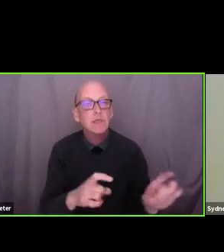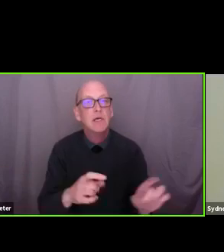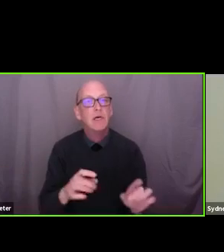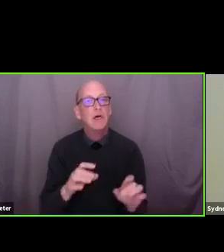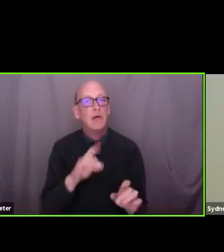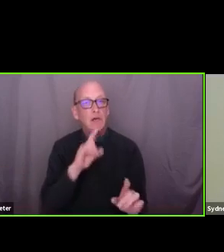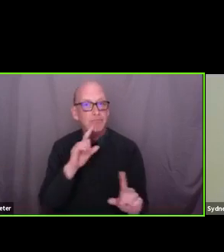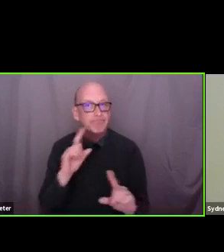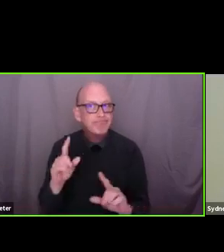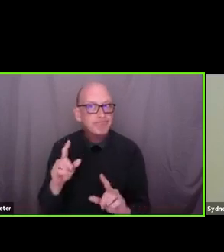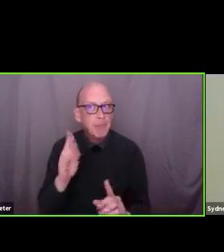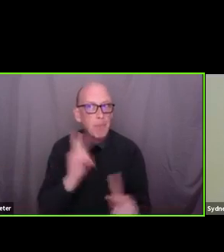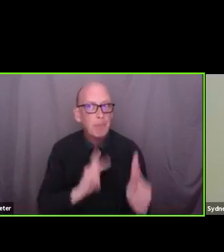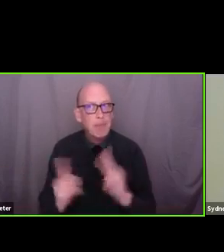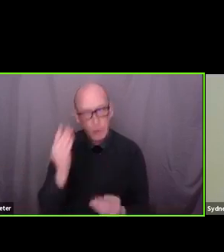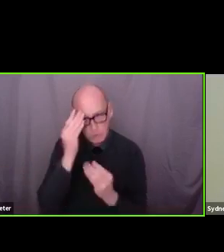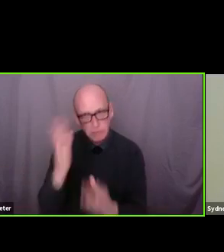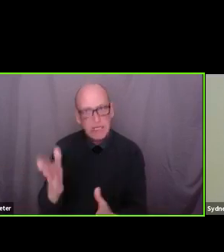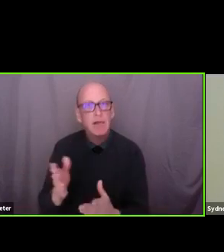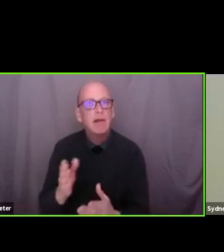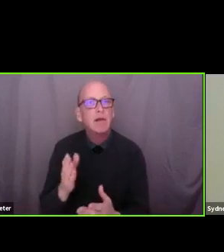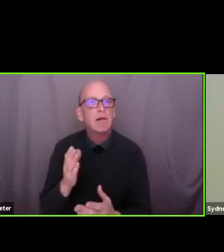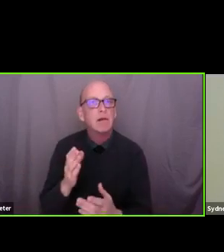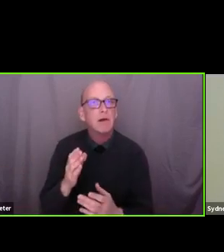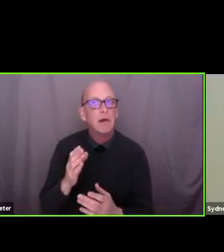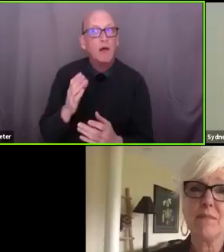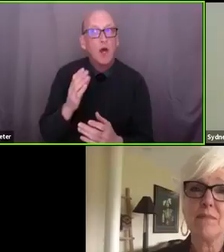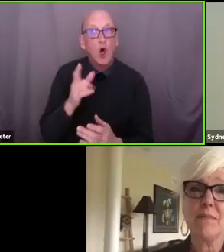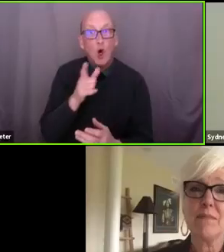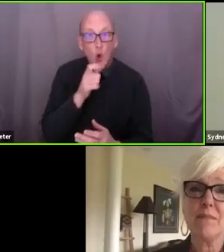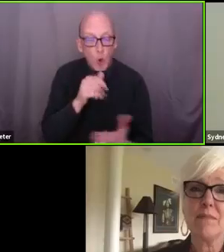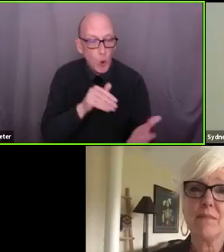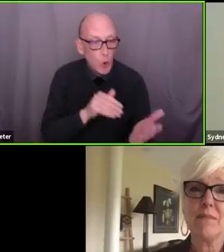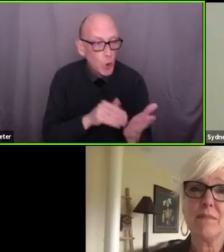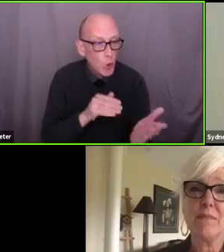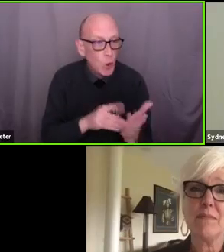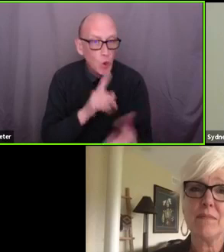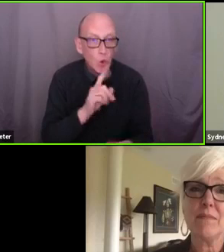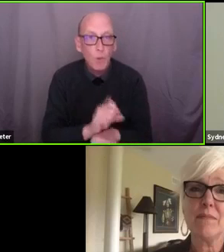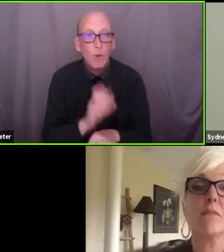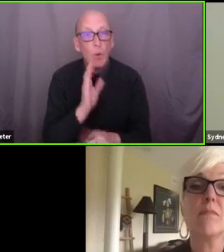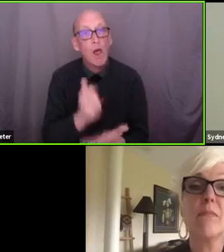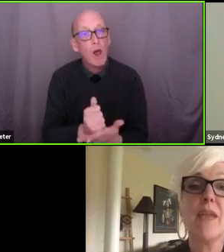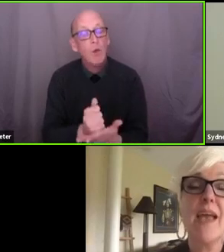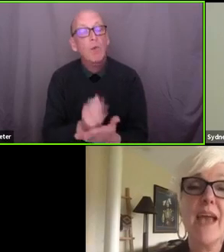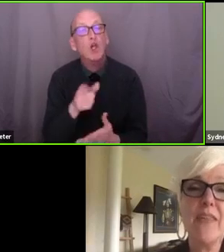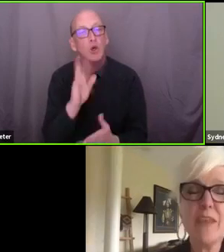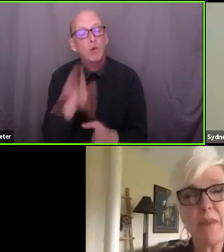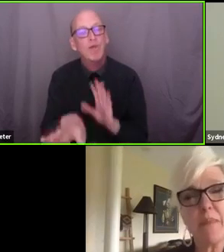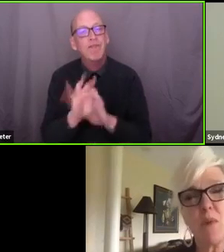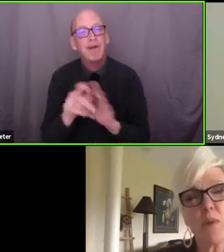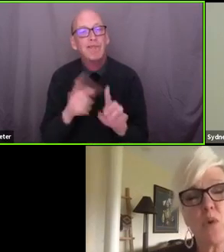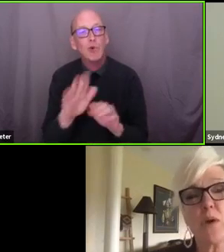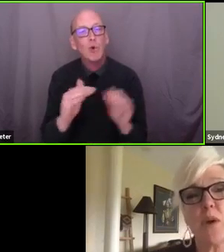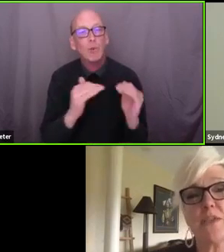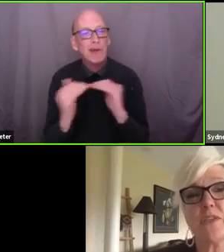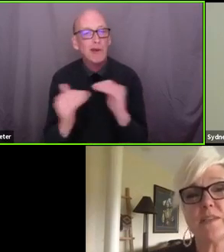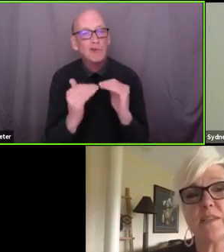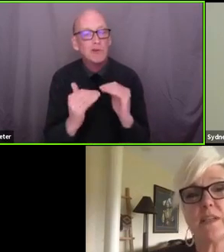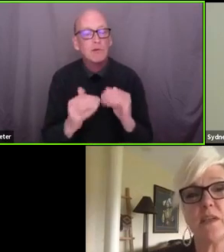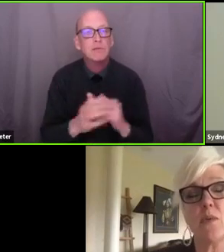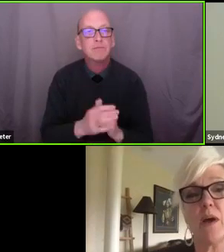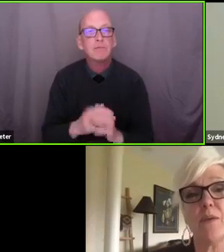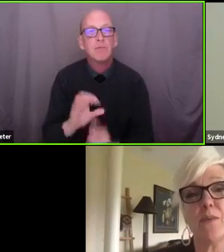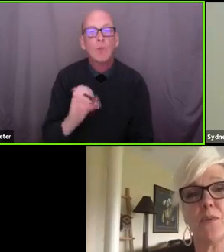mouth and knowing what providers, truly walk the walk, you're going to find out from our peers. And then maybe one more